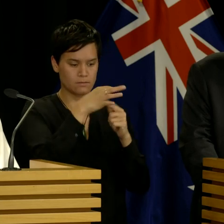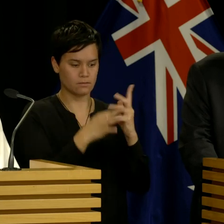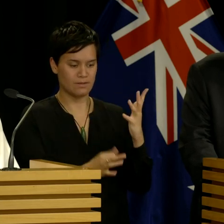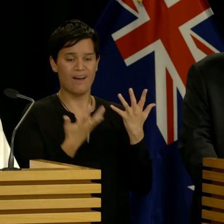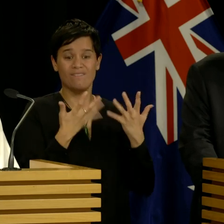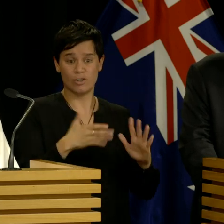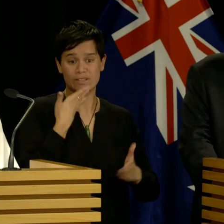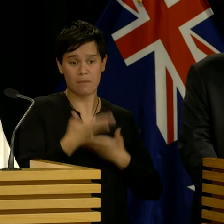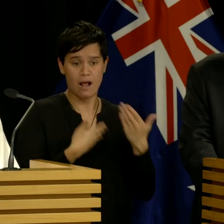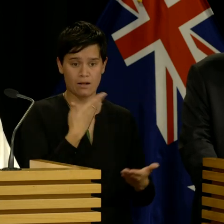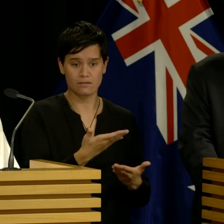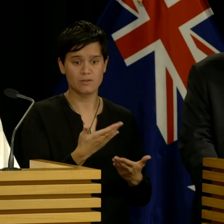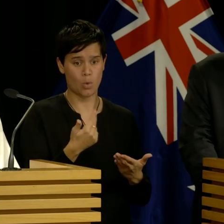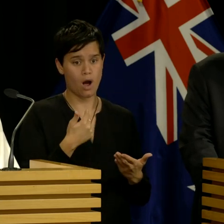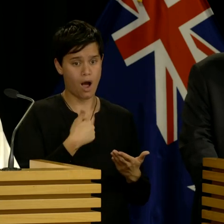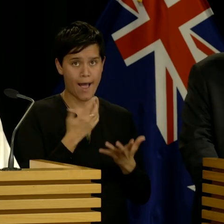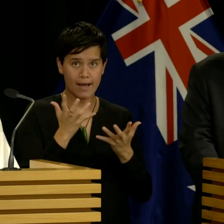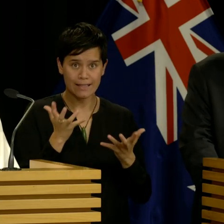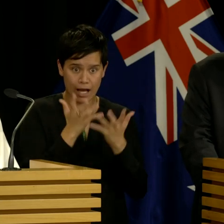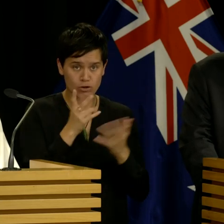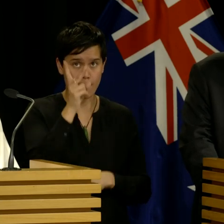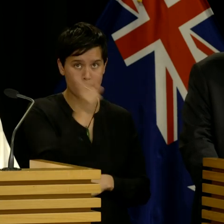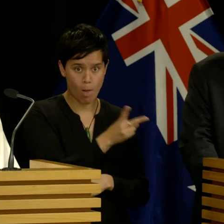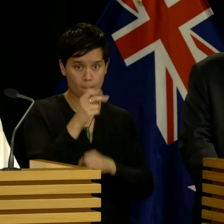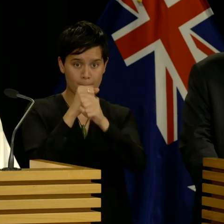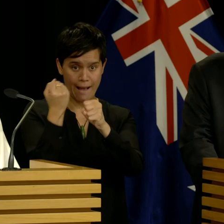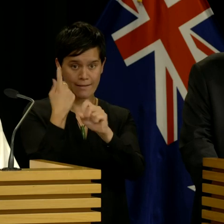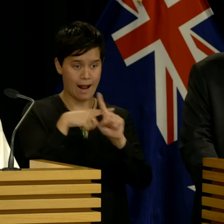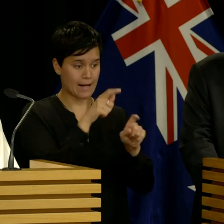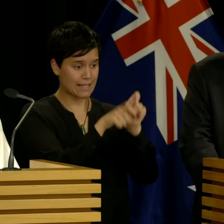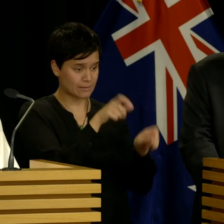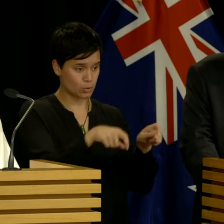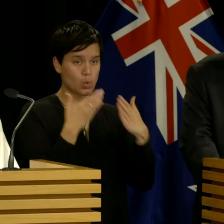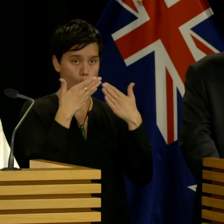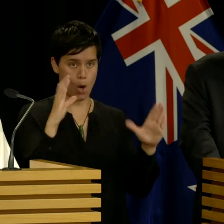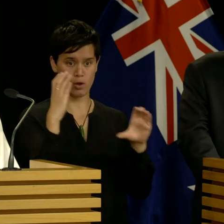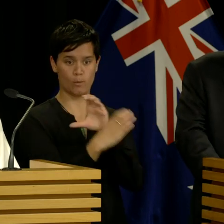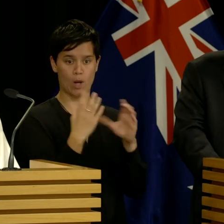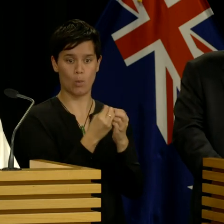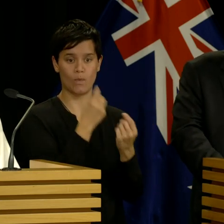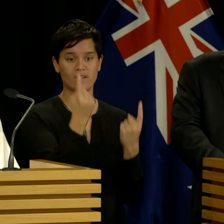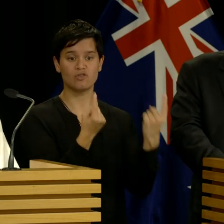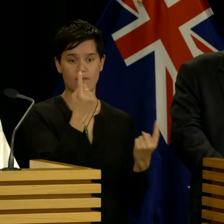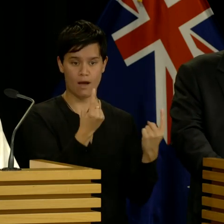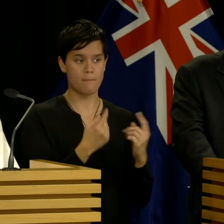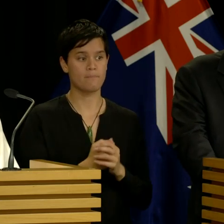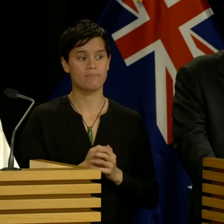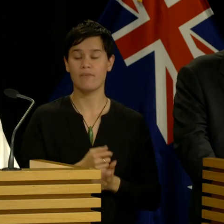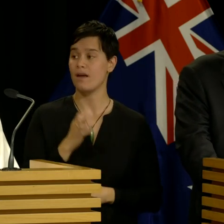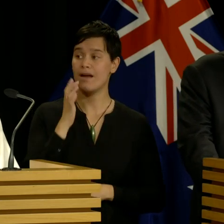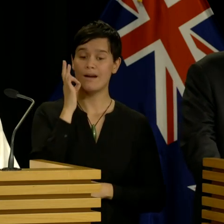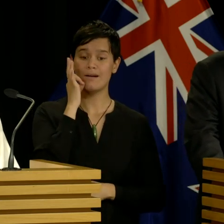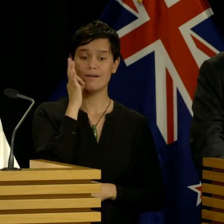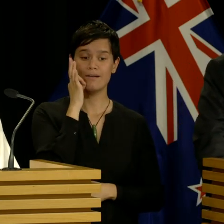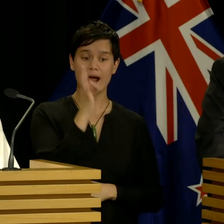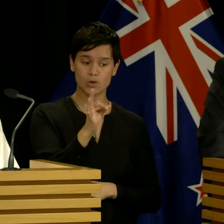customers, and I just urge both customers and the banks themselves to have those conversations now. Any National report? Today outlined its economic plan